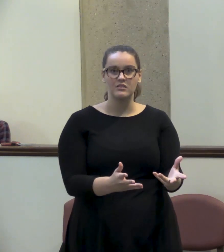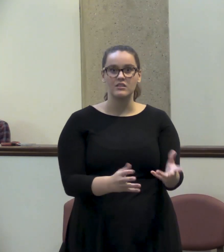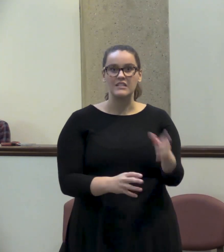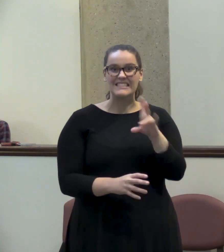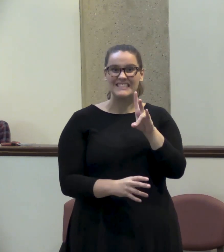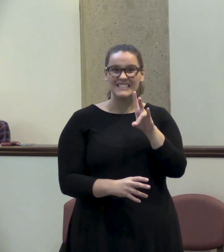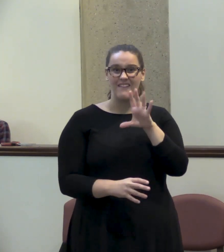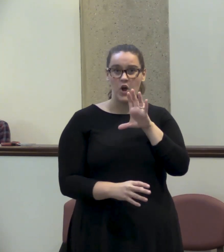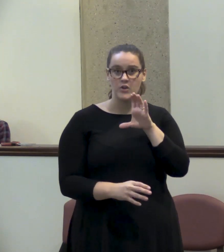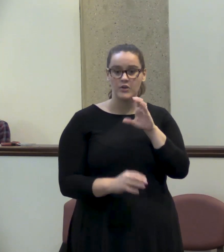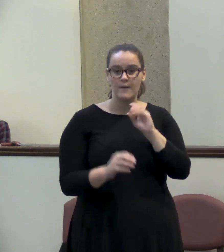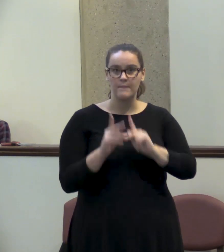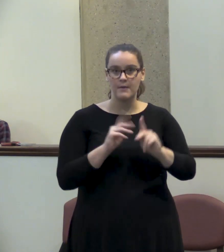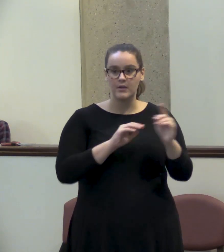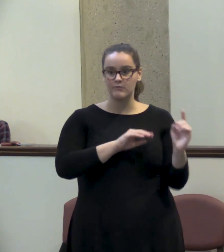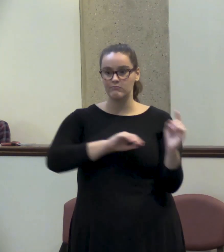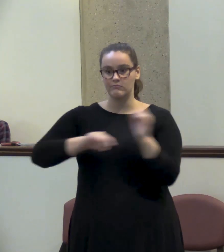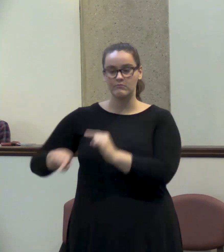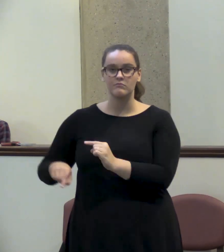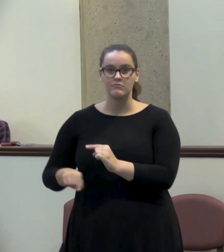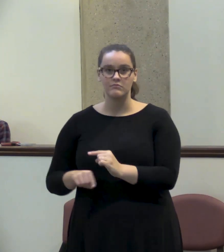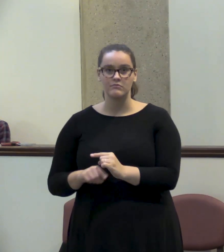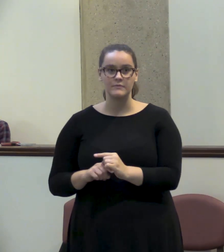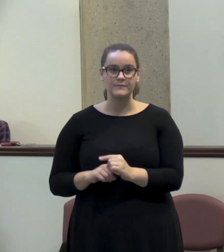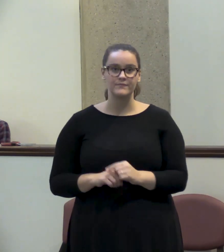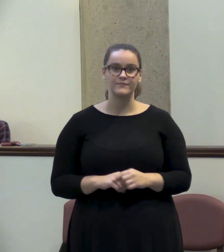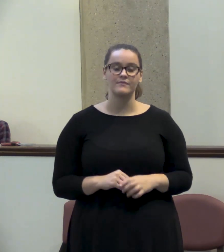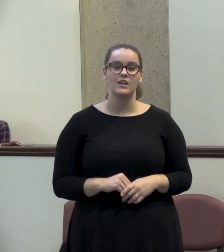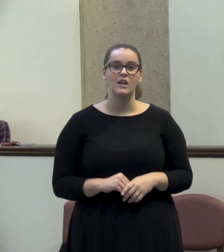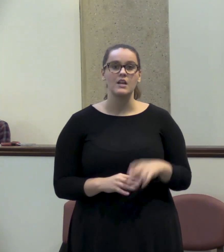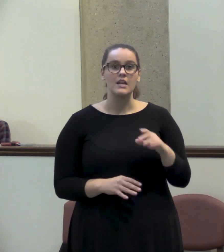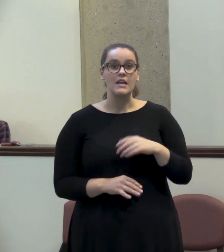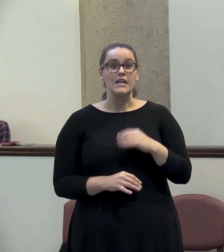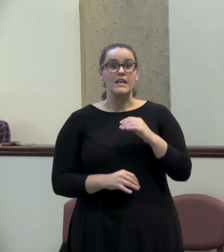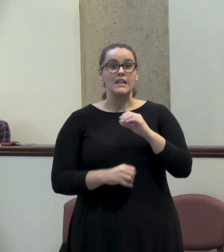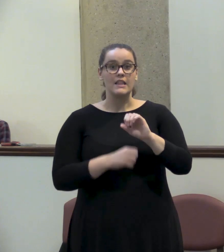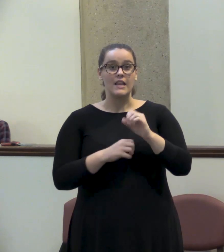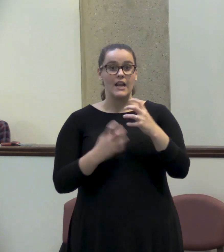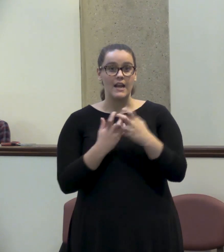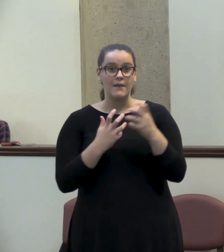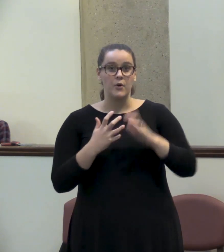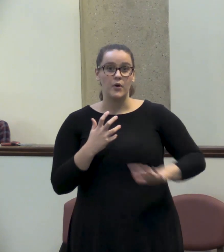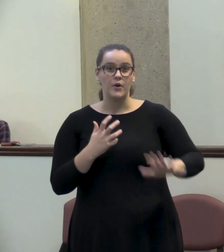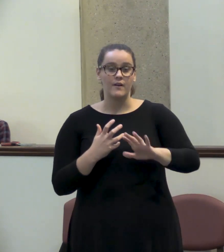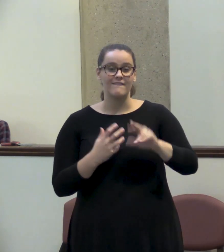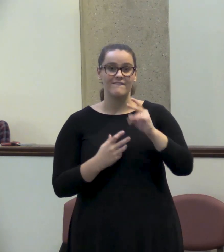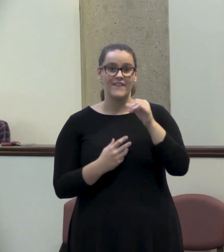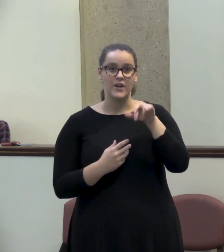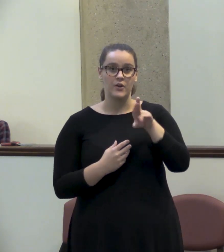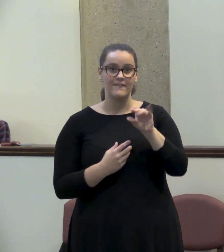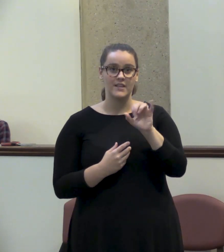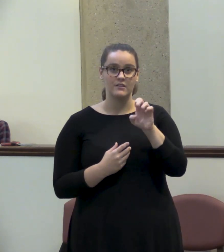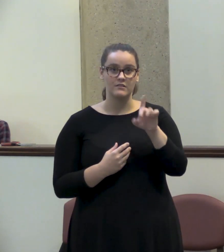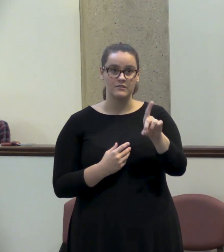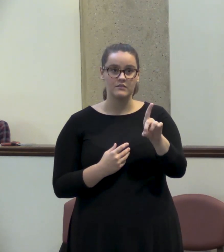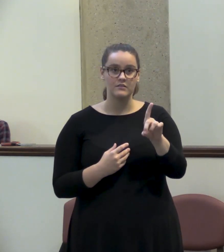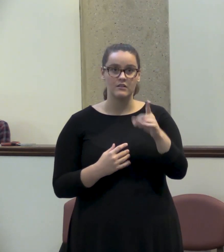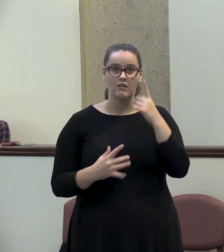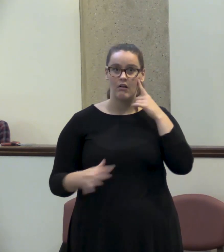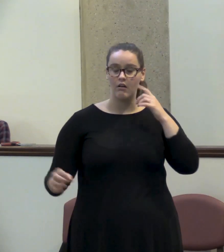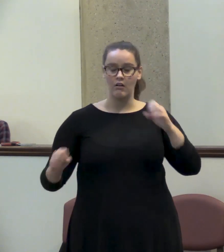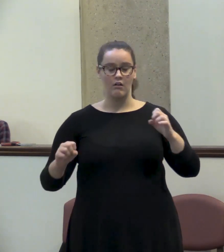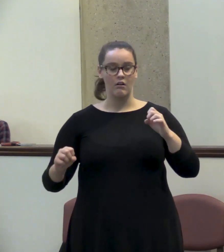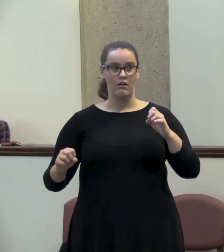1984. A chemical blast rocked the neighborhood of Fairfield. Residents reported going in outside only to see a